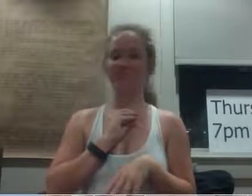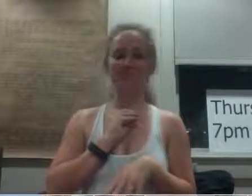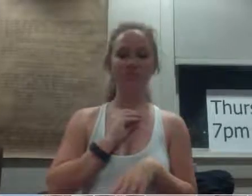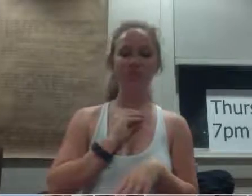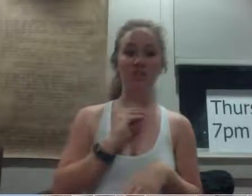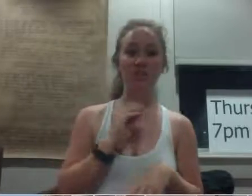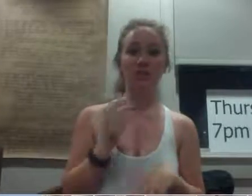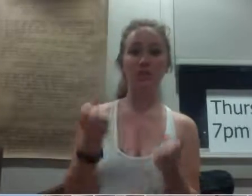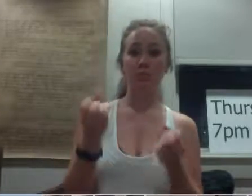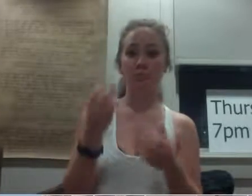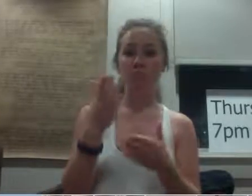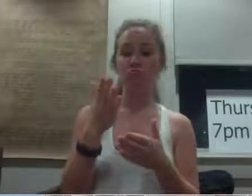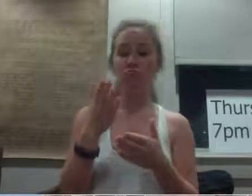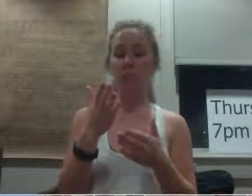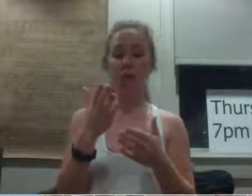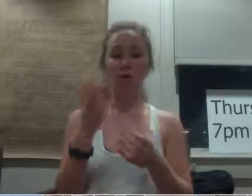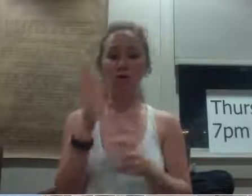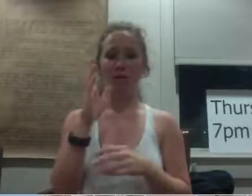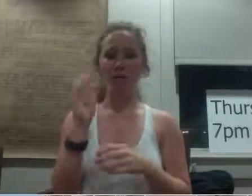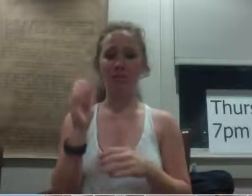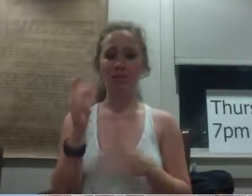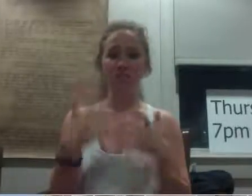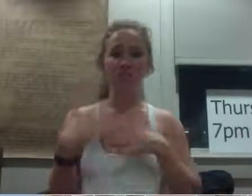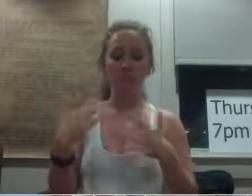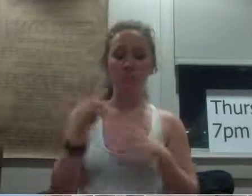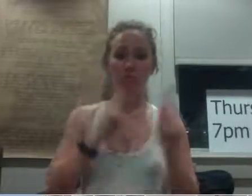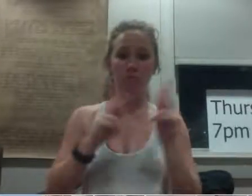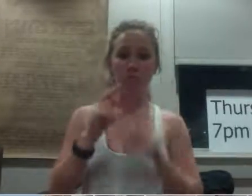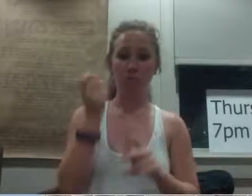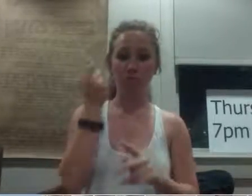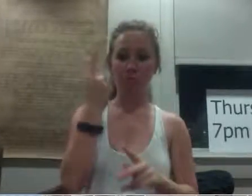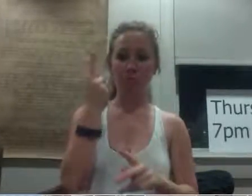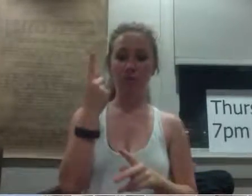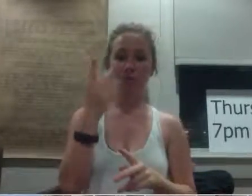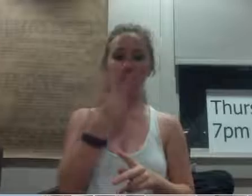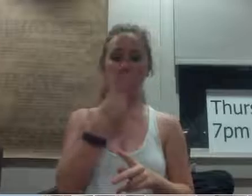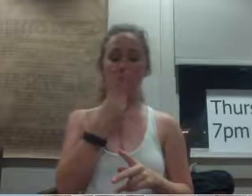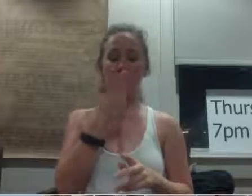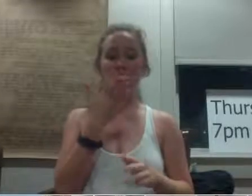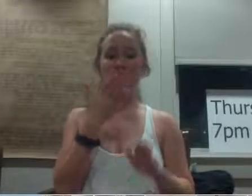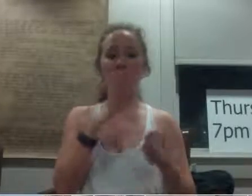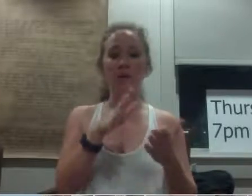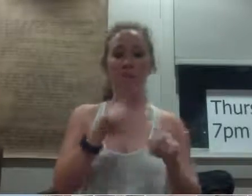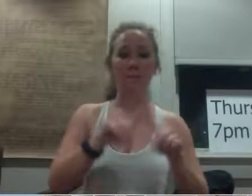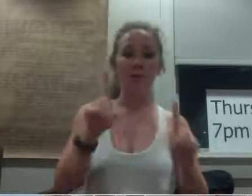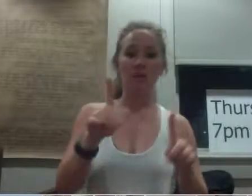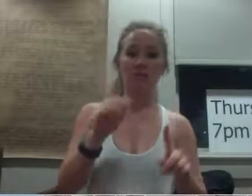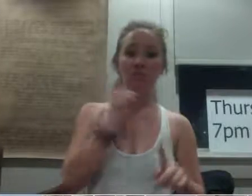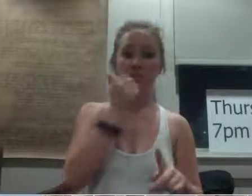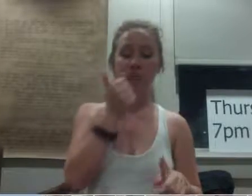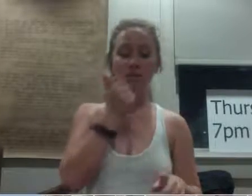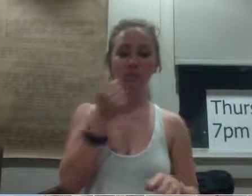People around the smoker are also get sick. People understand that they can